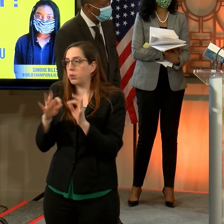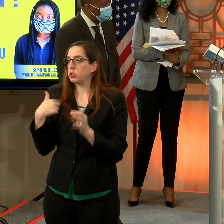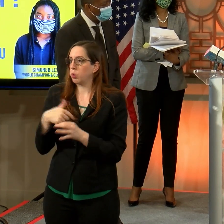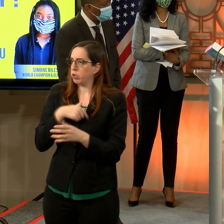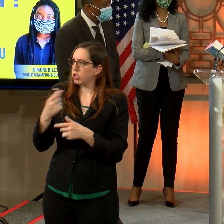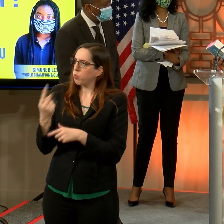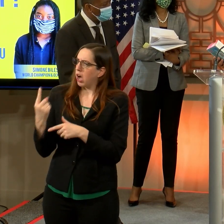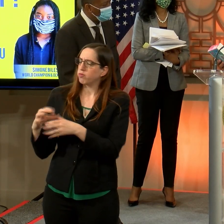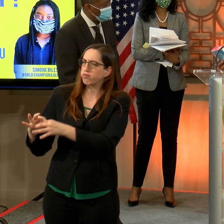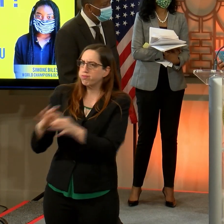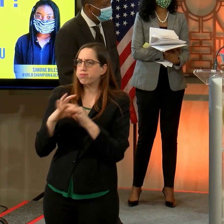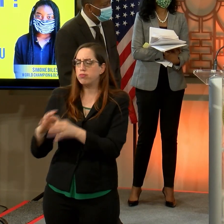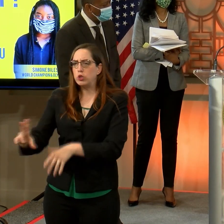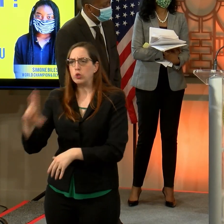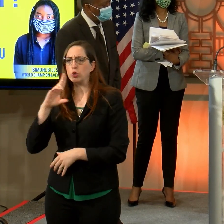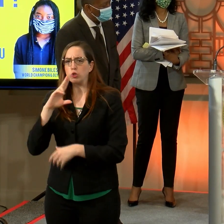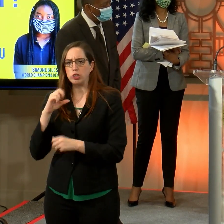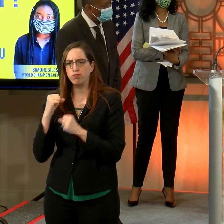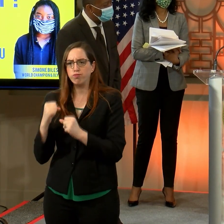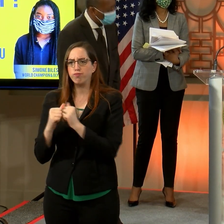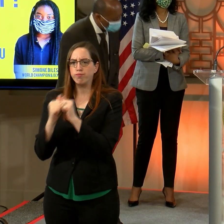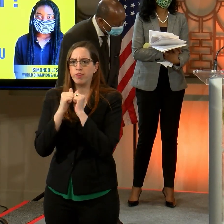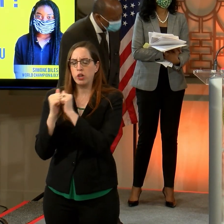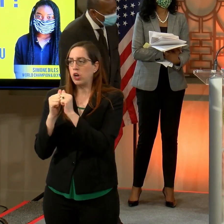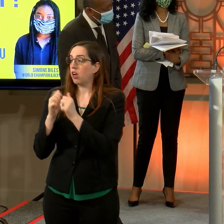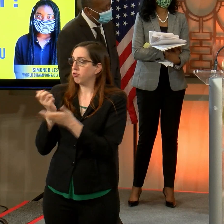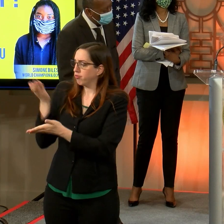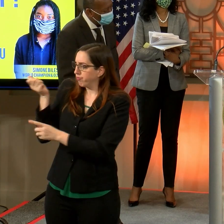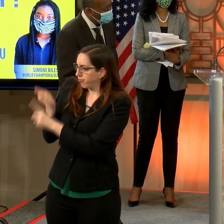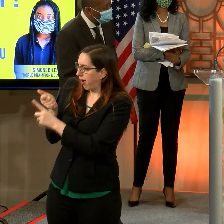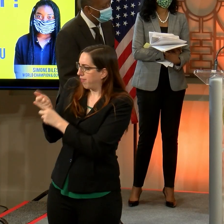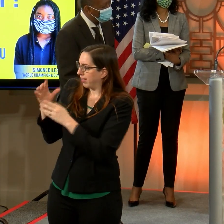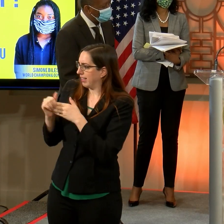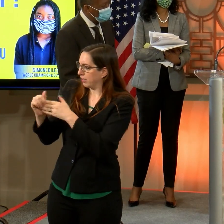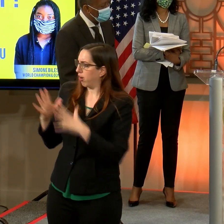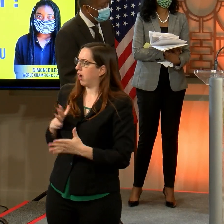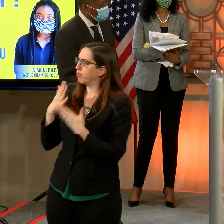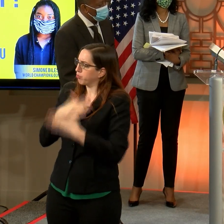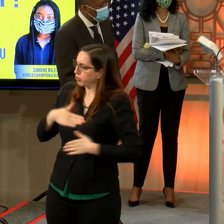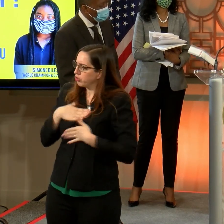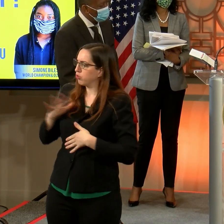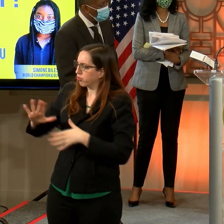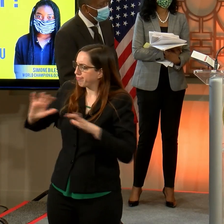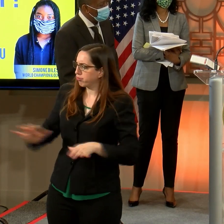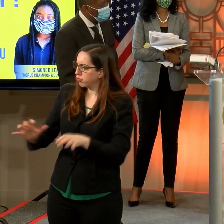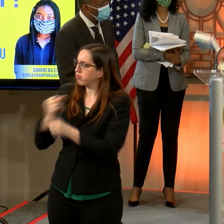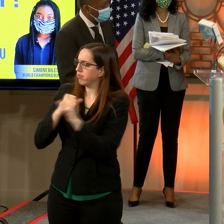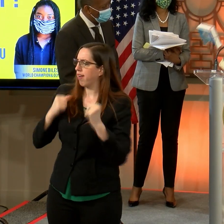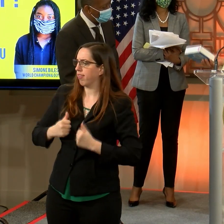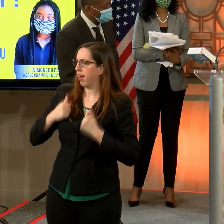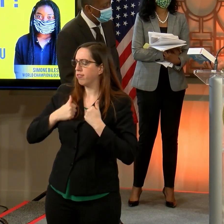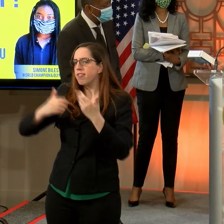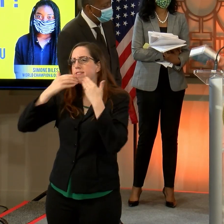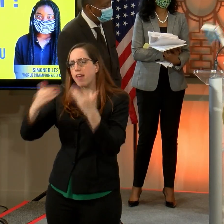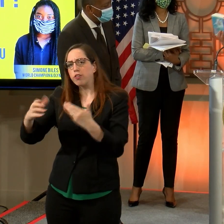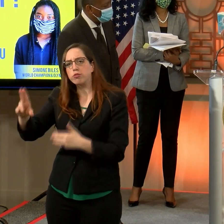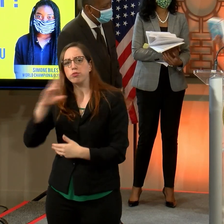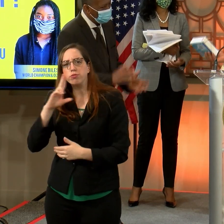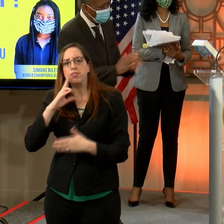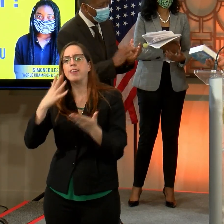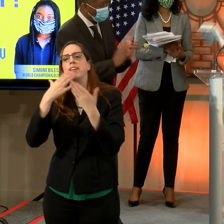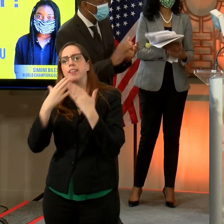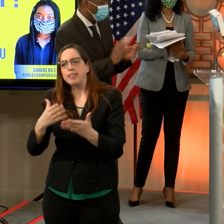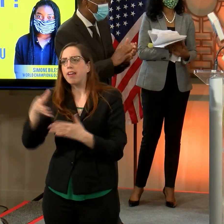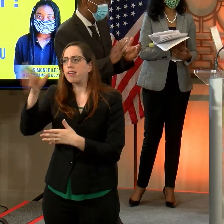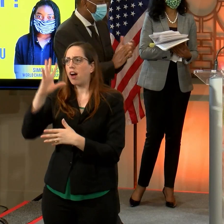one, we are Houston, and you are our leader, and I appreciate what you're doing to save lives. Thank you, Houston.